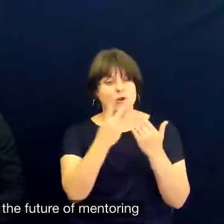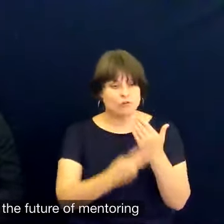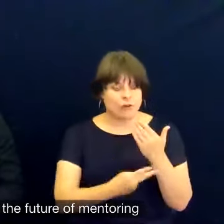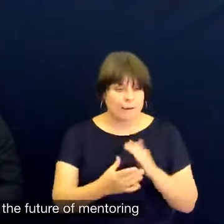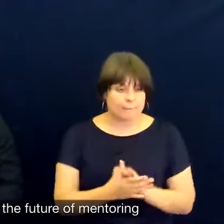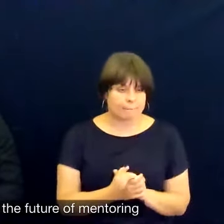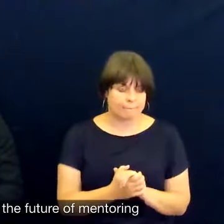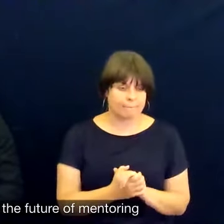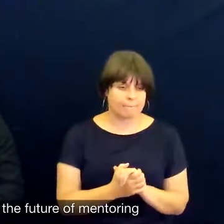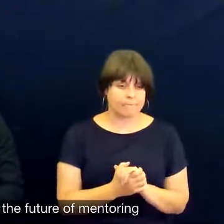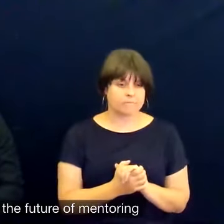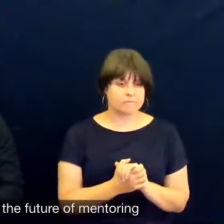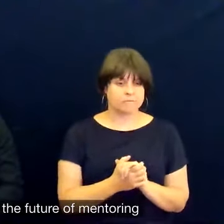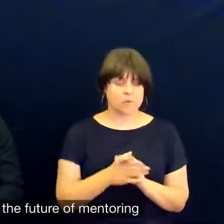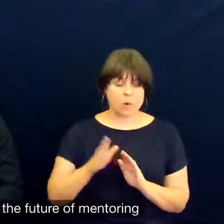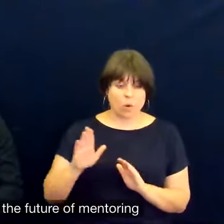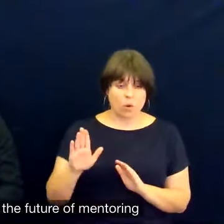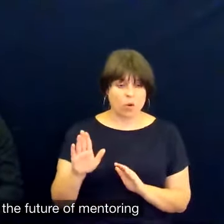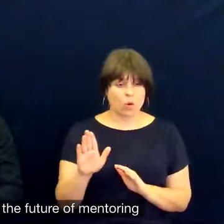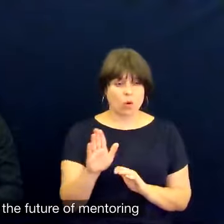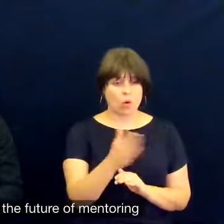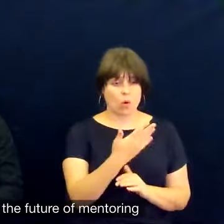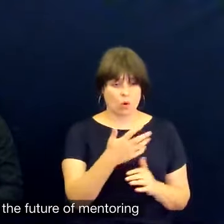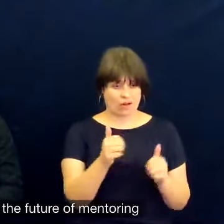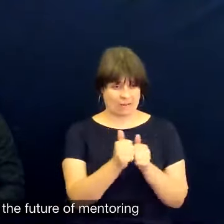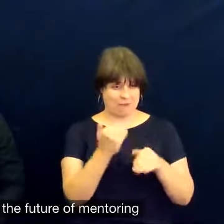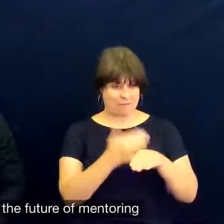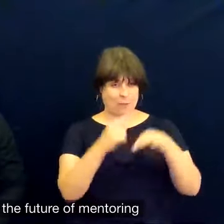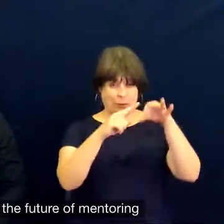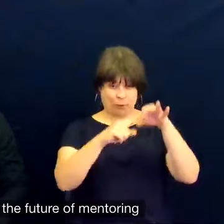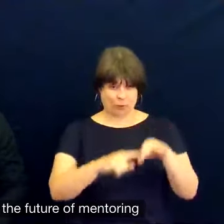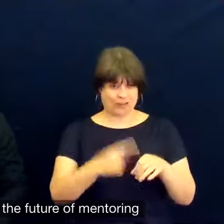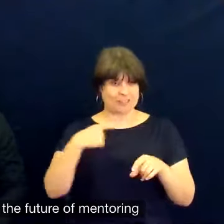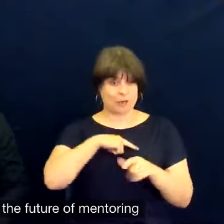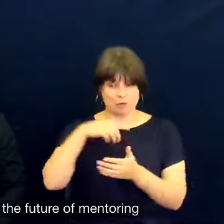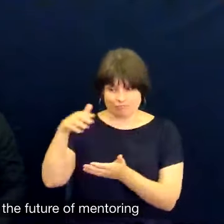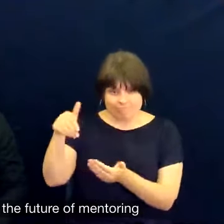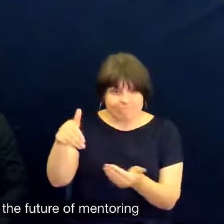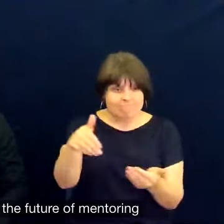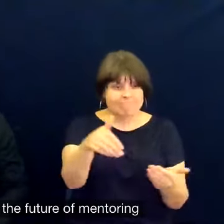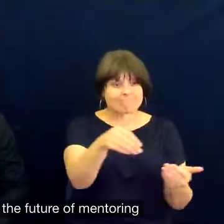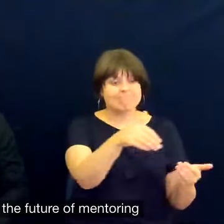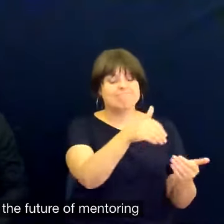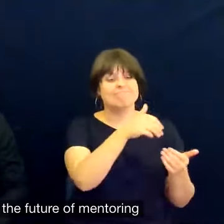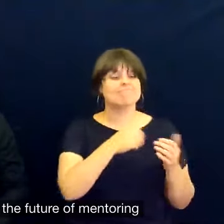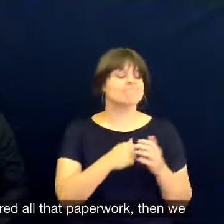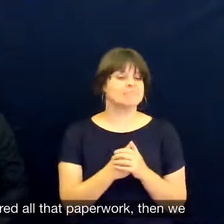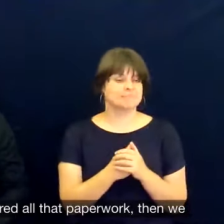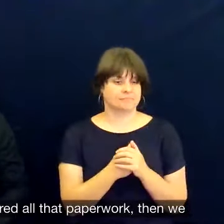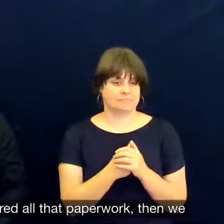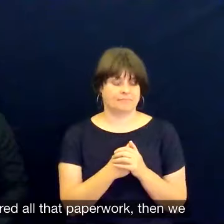So once we've gathered all that paperwork, then we look at end